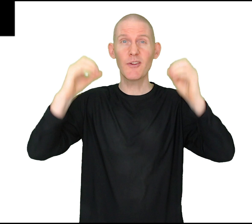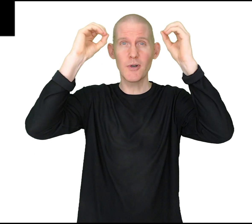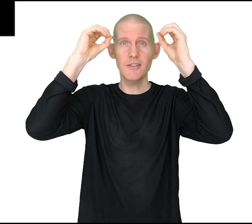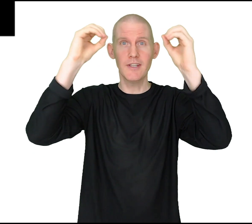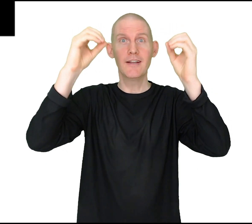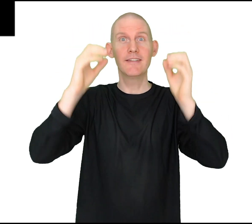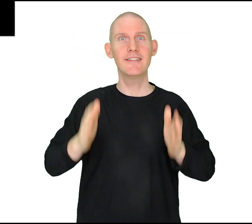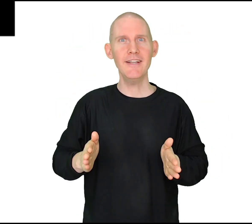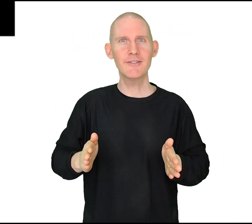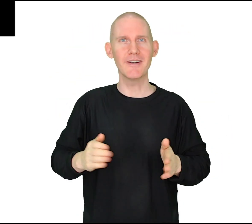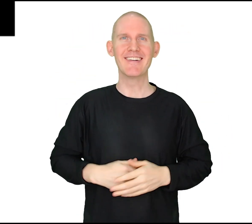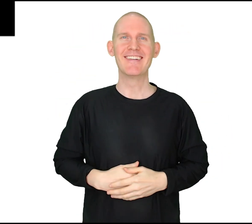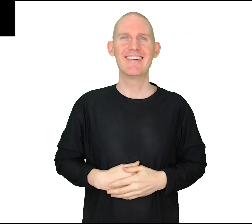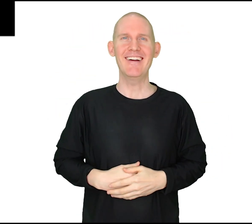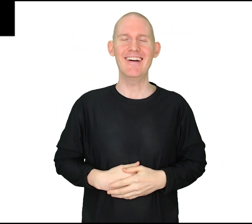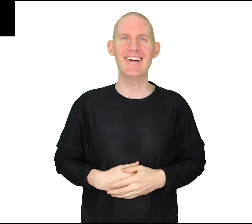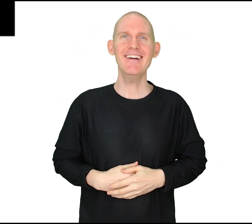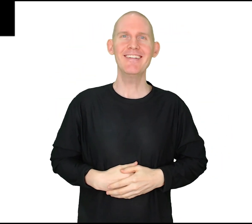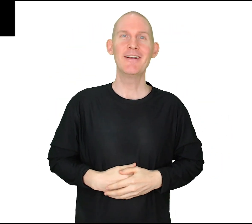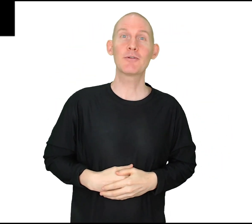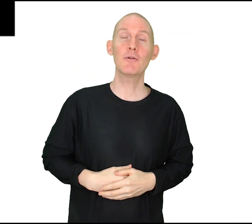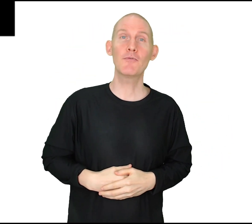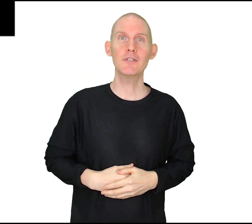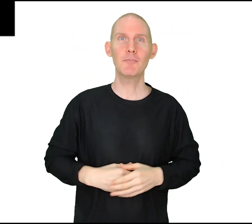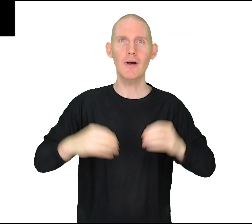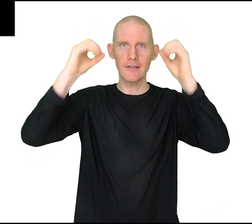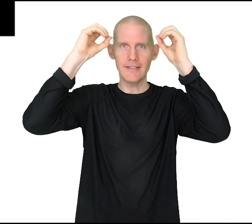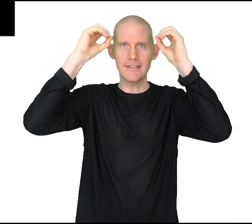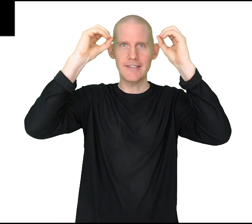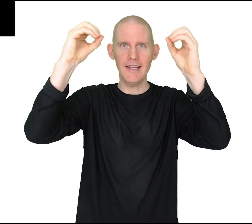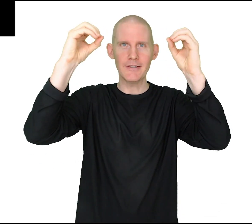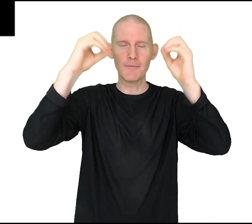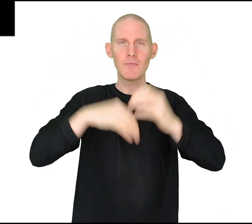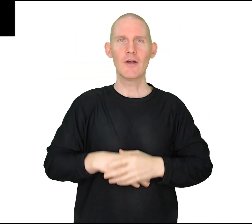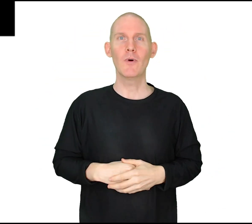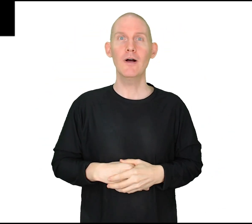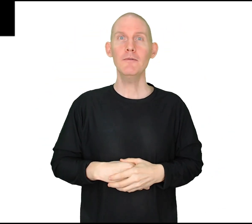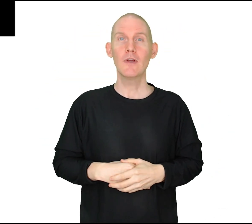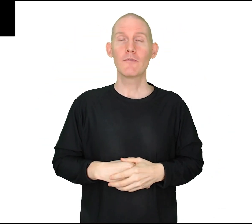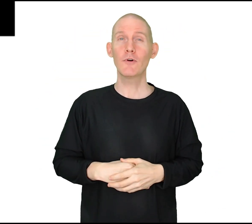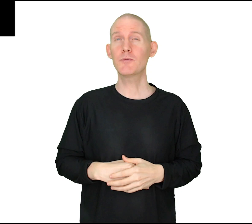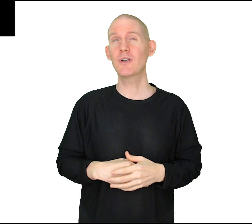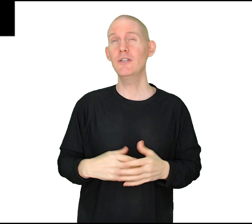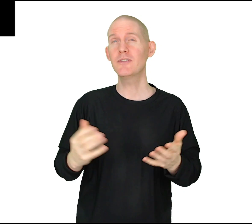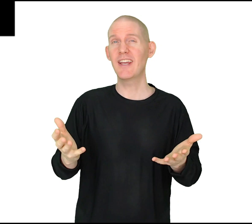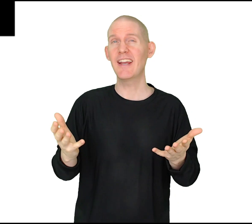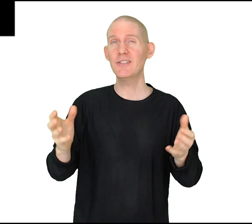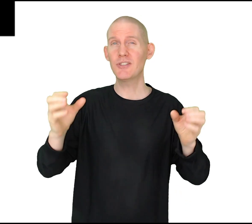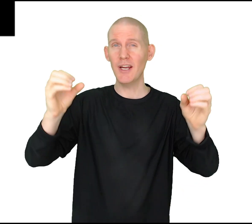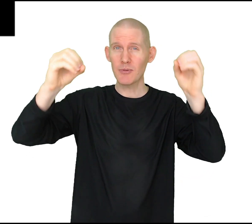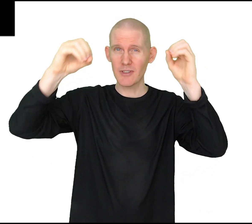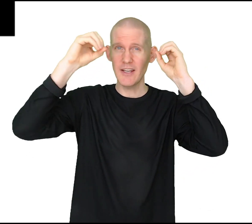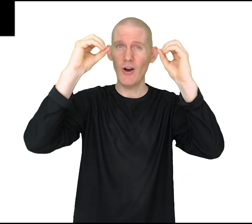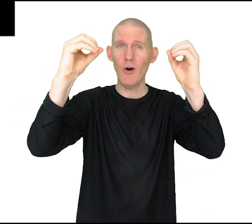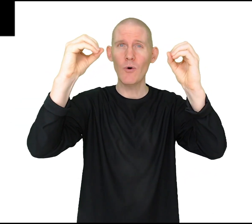words, teacher. So the first part, teach. Well, first we're going to use the hand shapes like O's